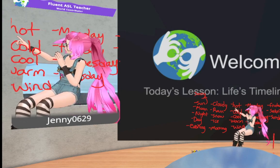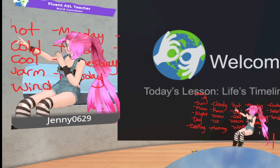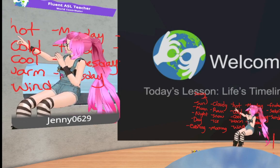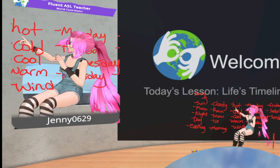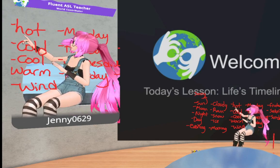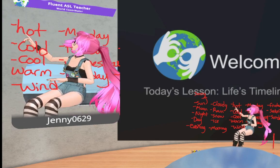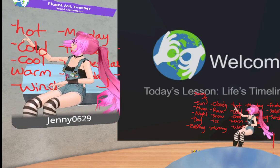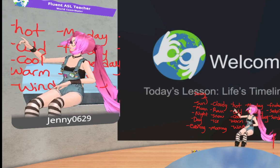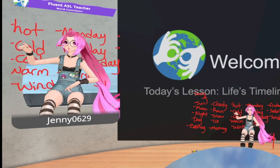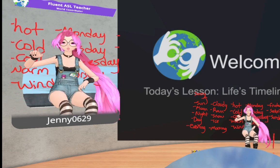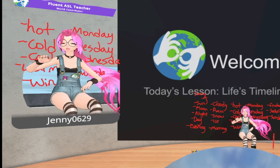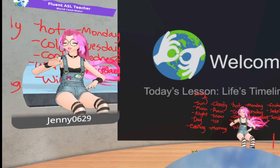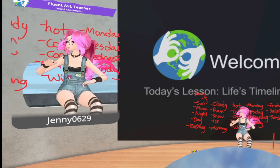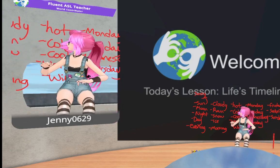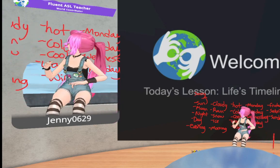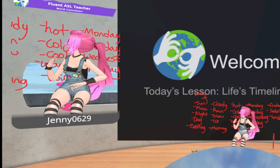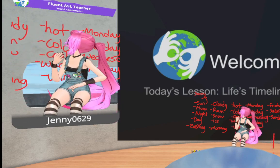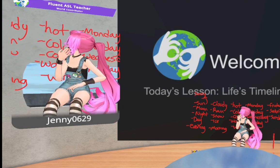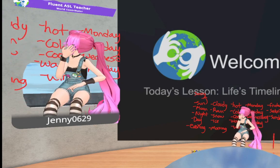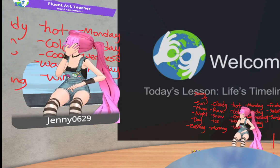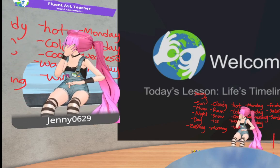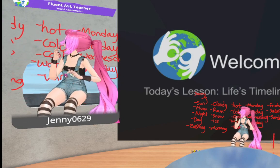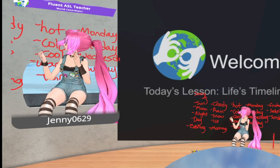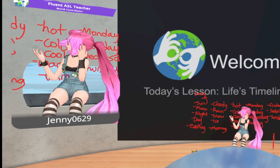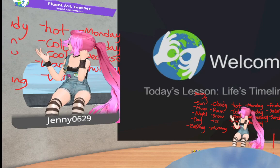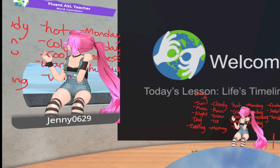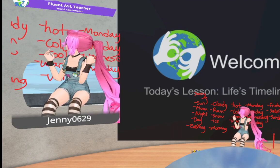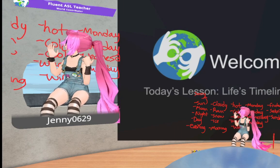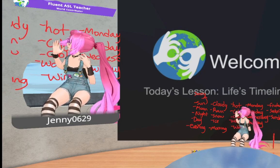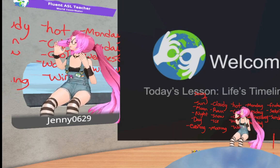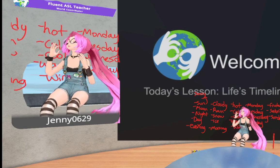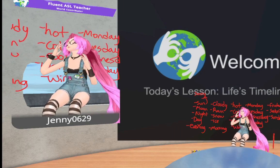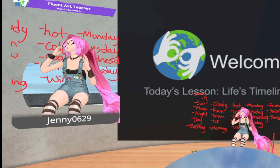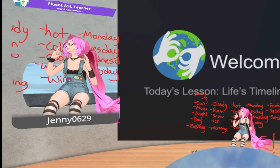sorry, my nose is itchy. Okay, so with hot, I think my hair is,